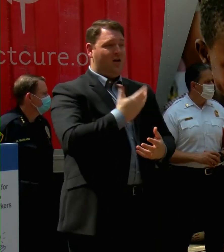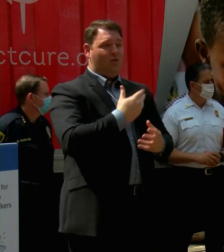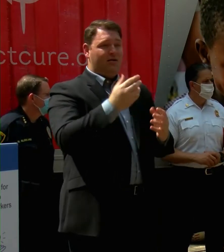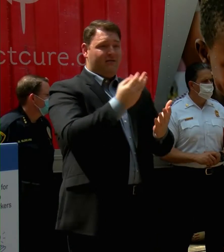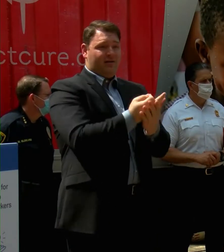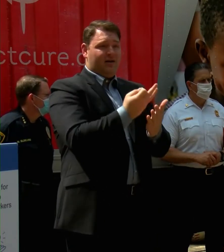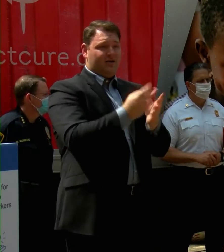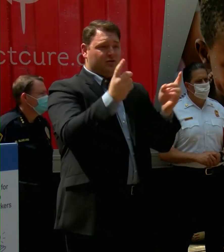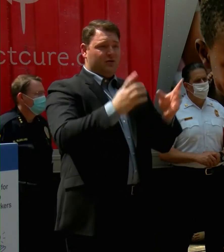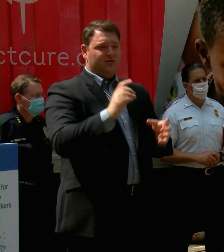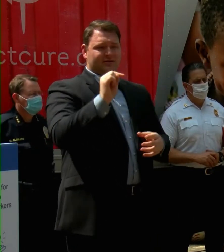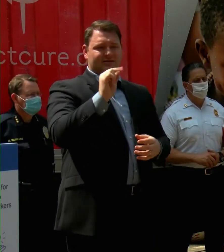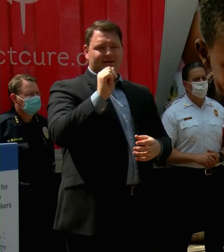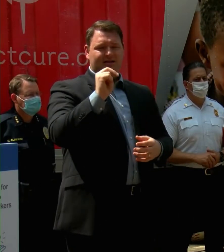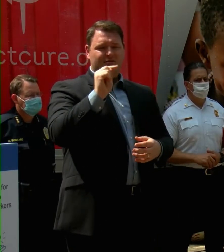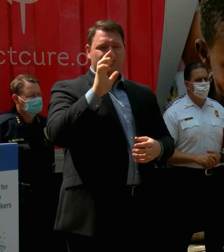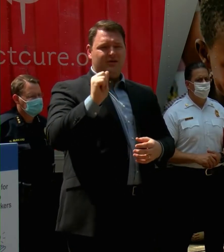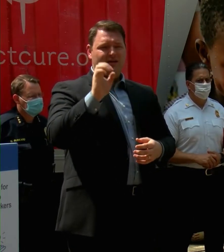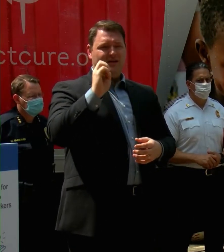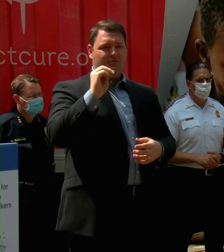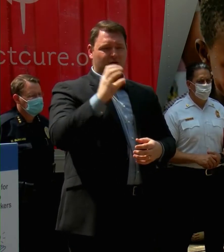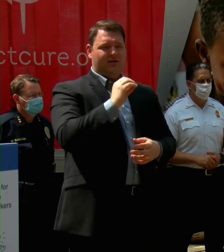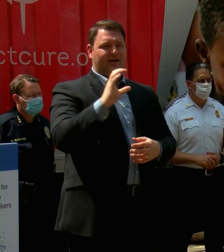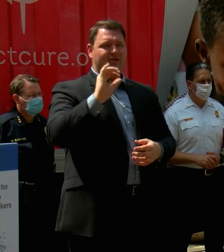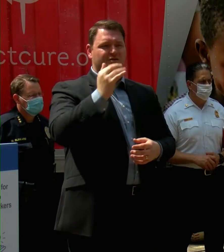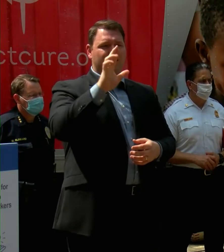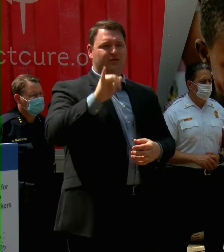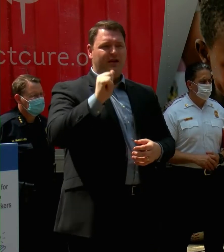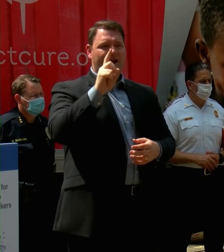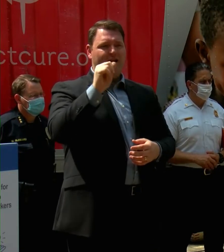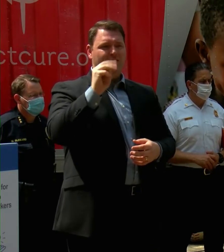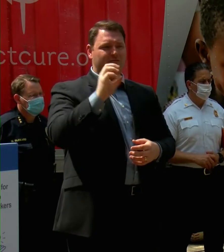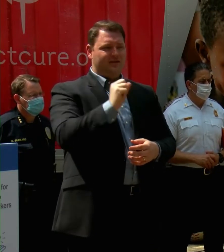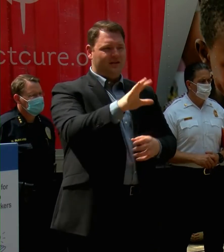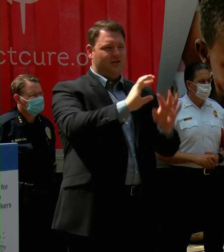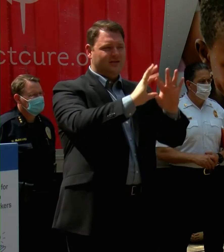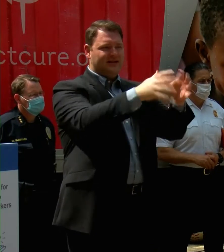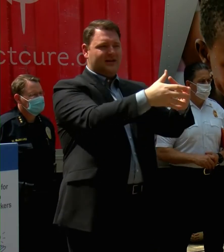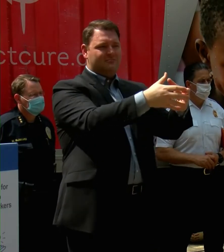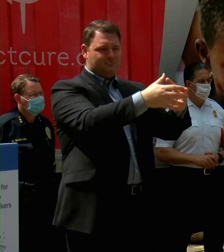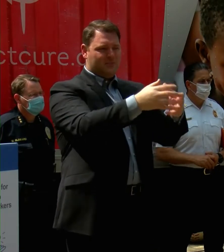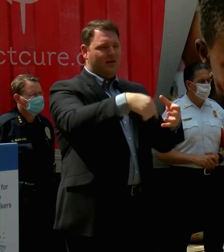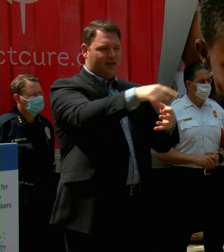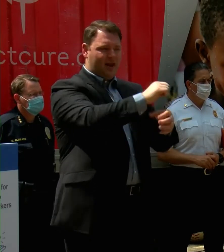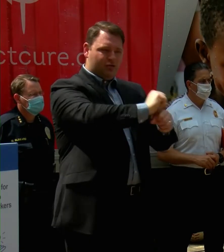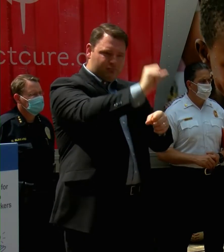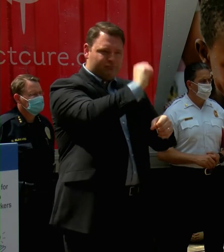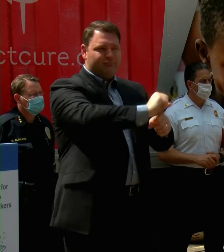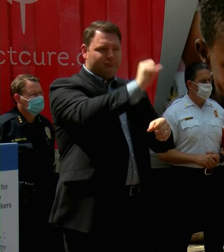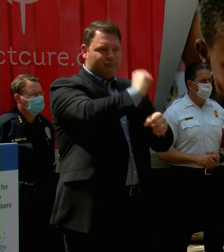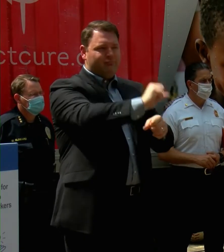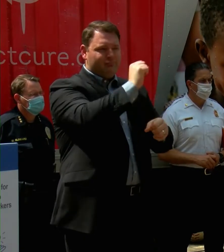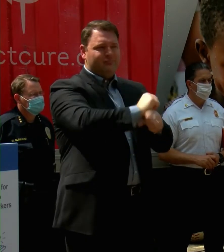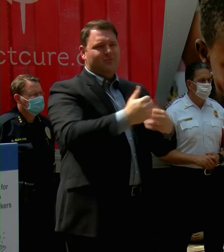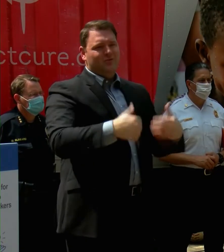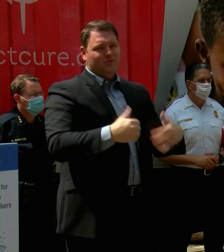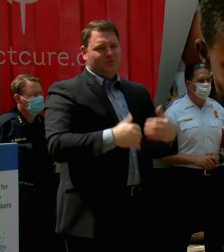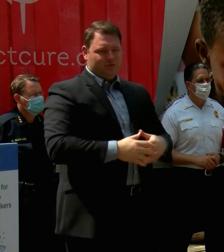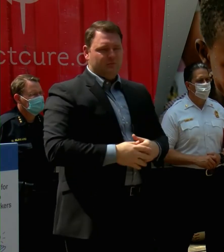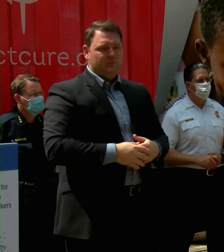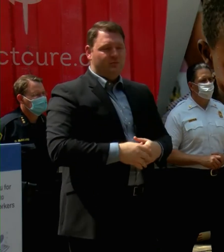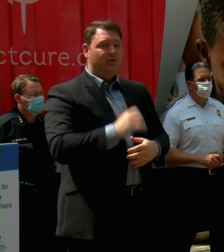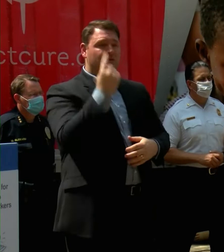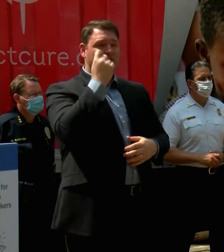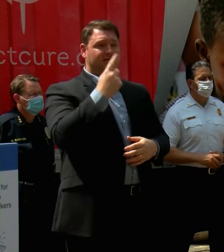Tantra Emo, Jerry Adams, and their team for all the hard work they're doing 24/7. But it's really the